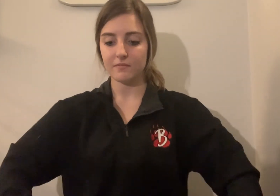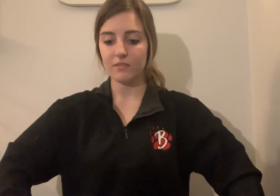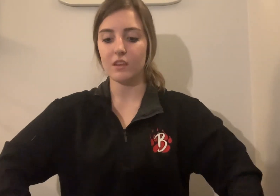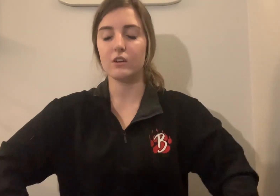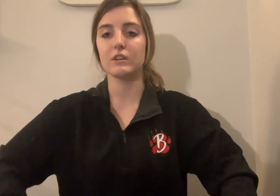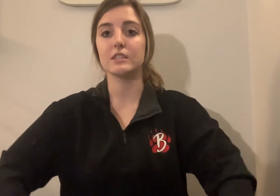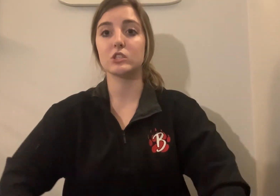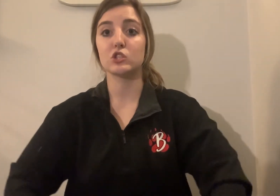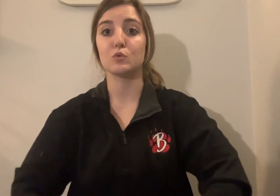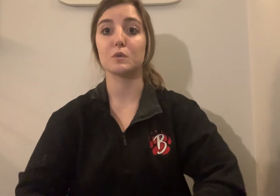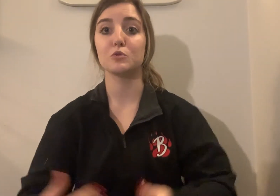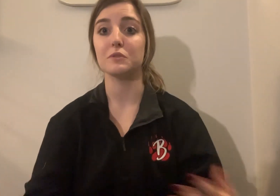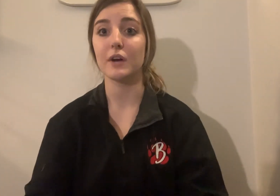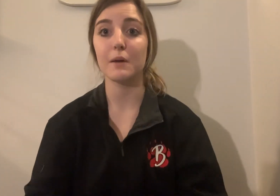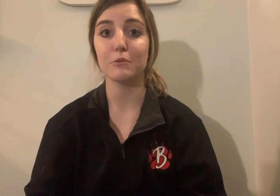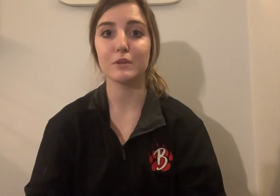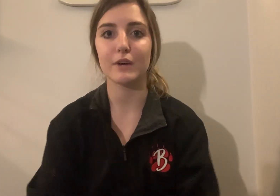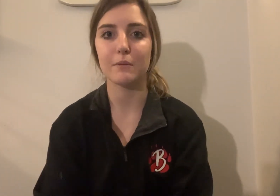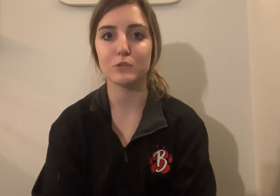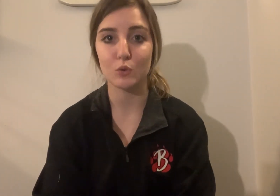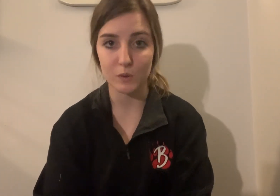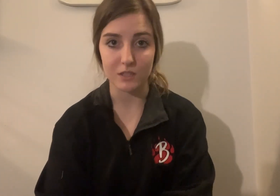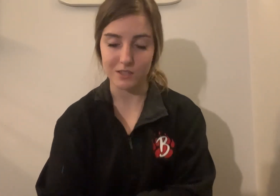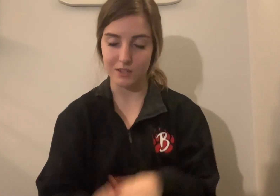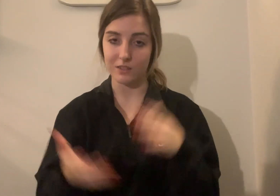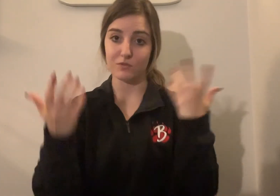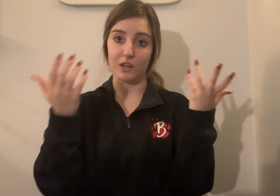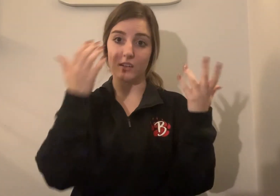All right, so what do we wrap? We wrap toys, at least for kids.